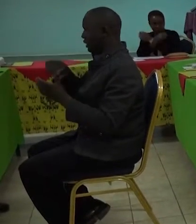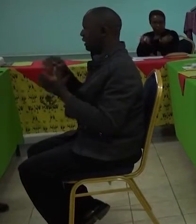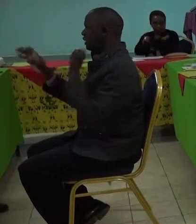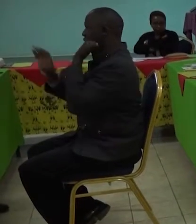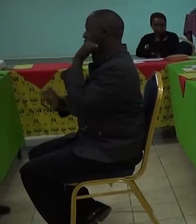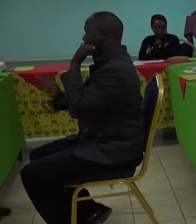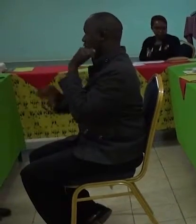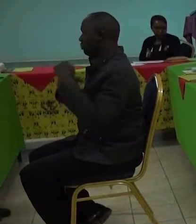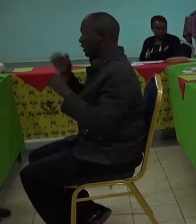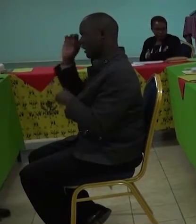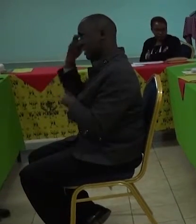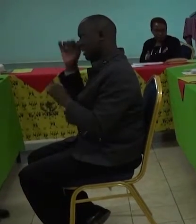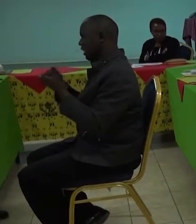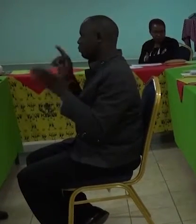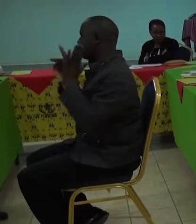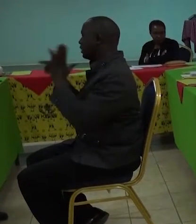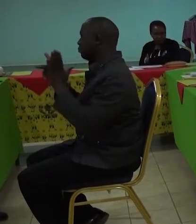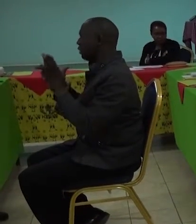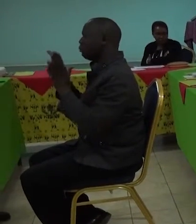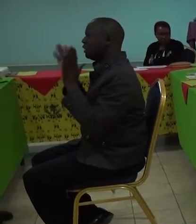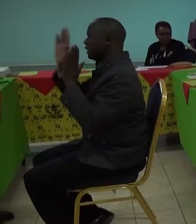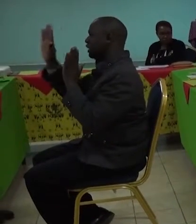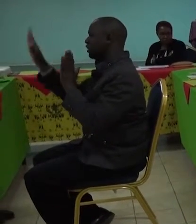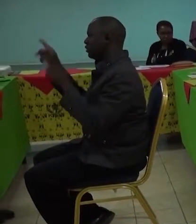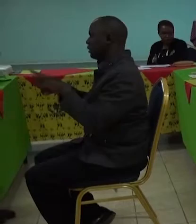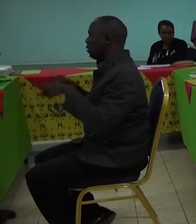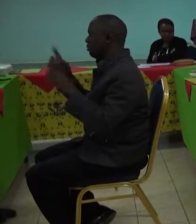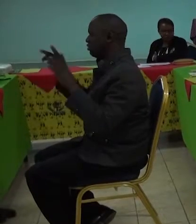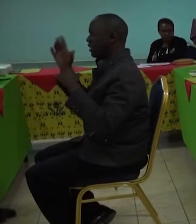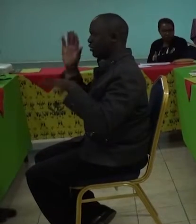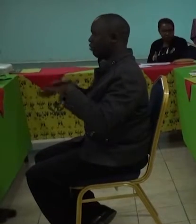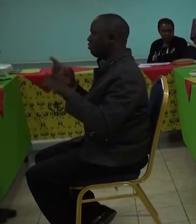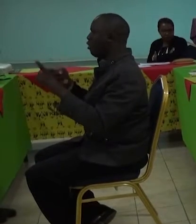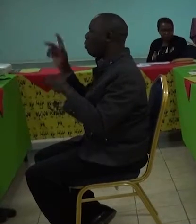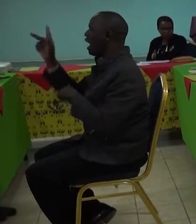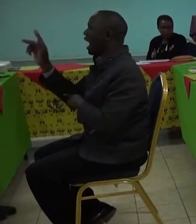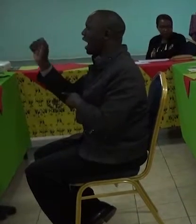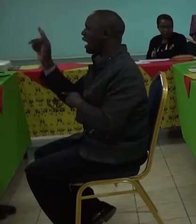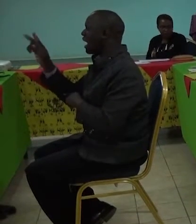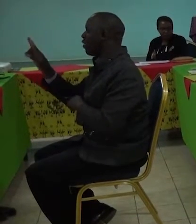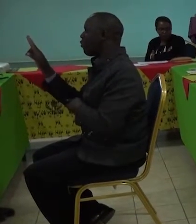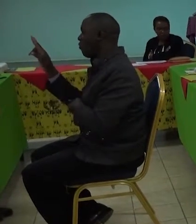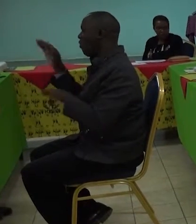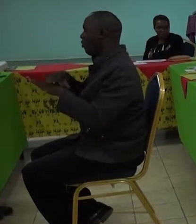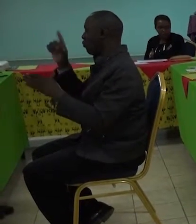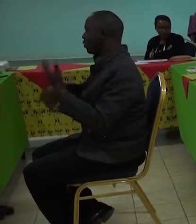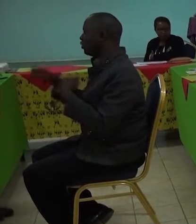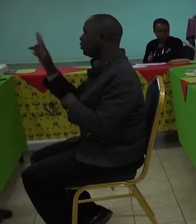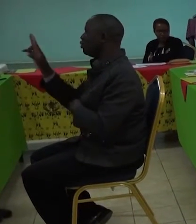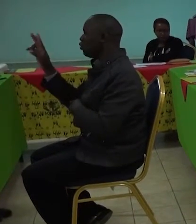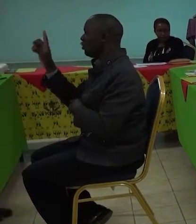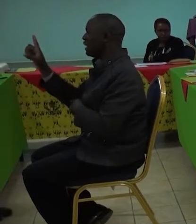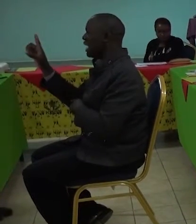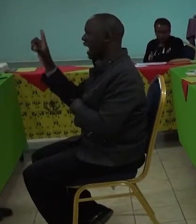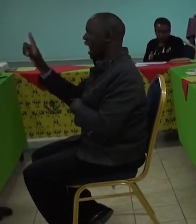I think the presentation by Kaku was also very interesting on UDL,